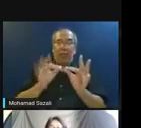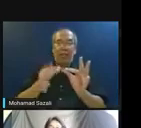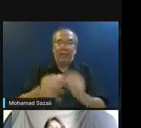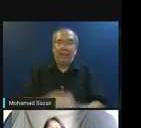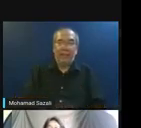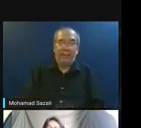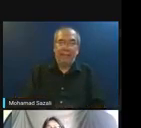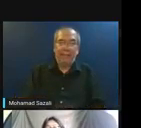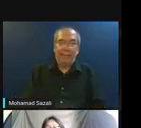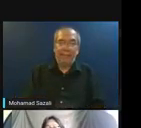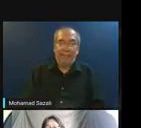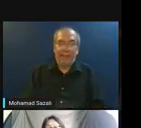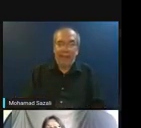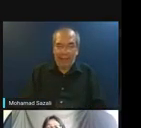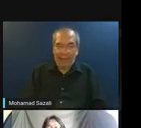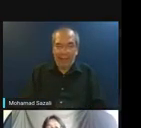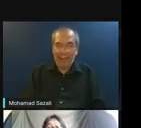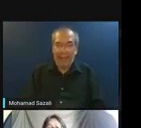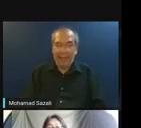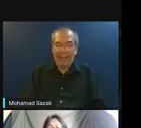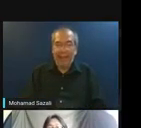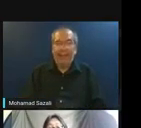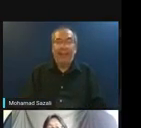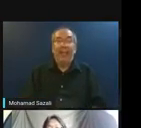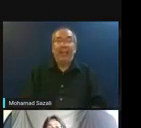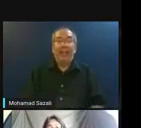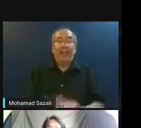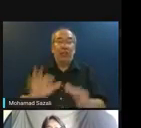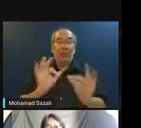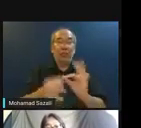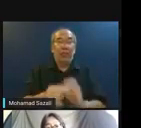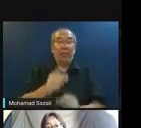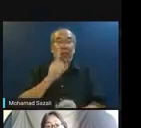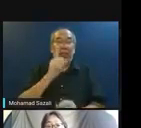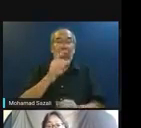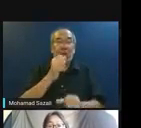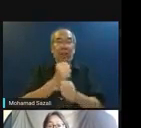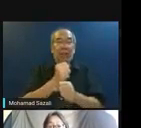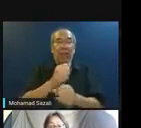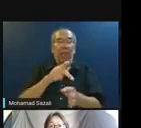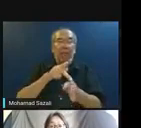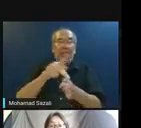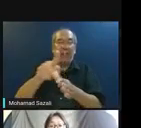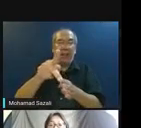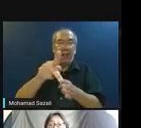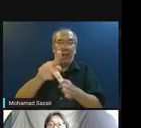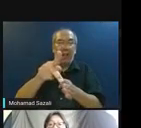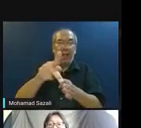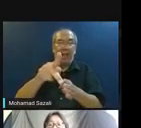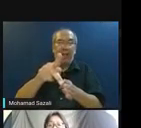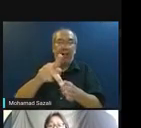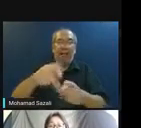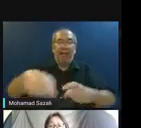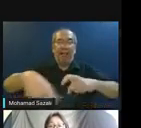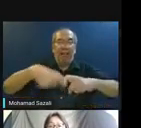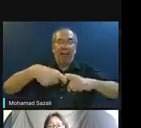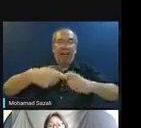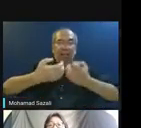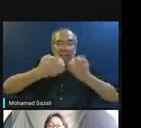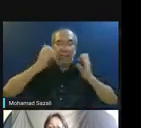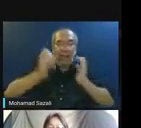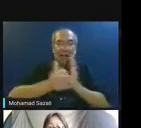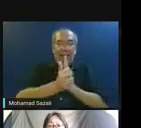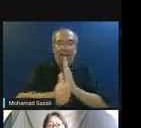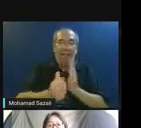voice to make my presentation, would you able to understand me? So basically, a sign language interpreter is